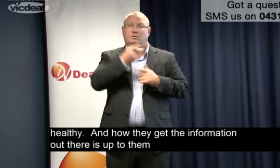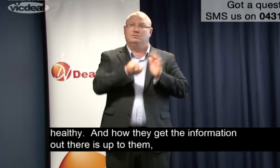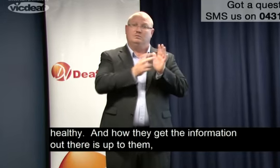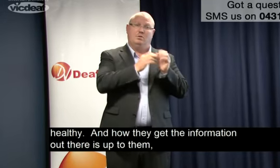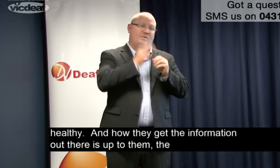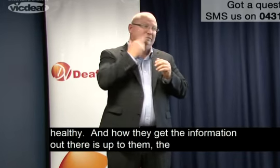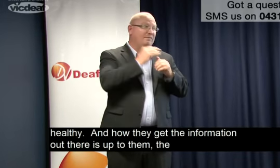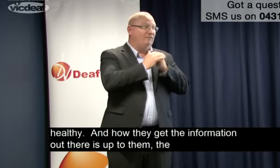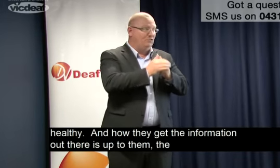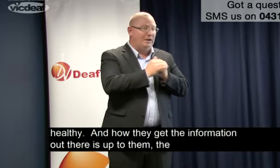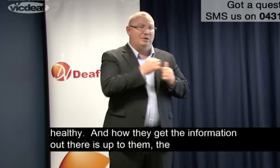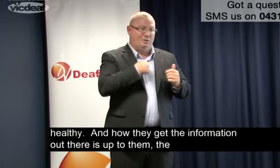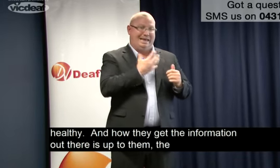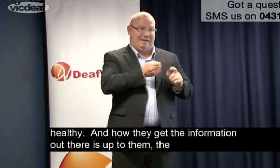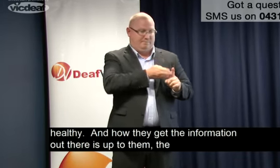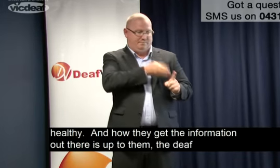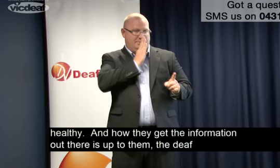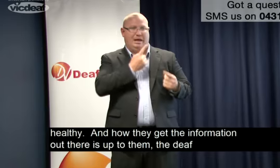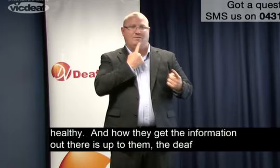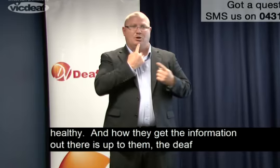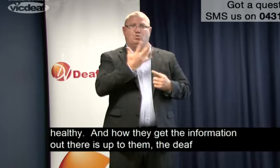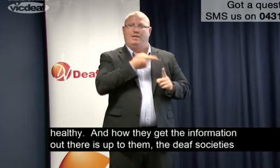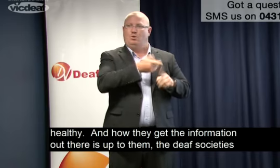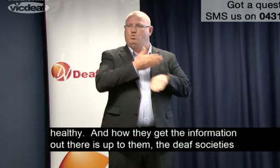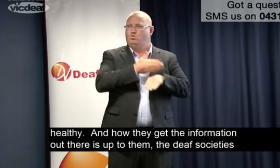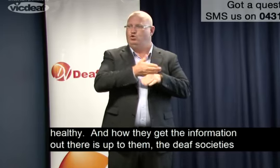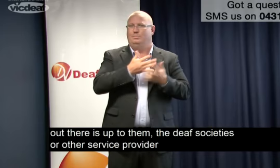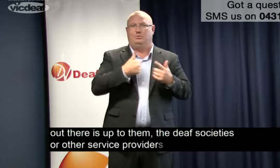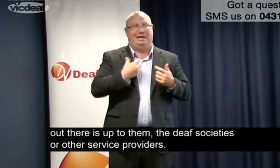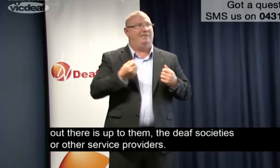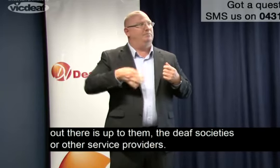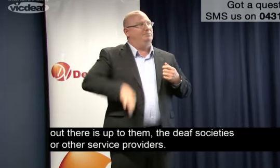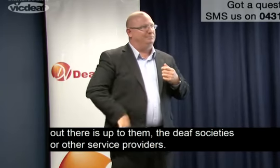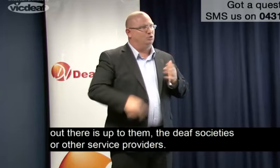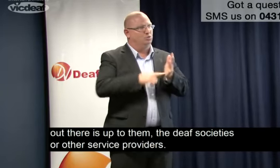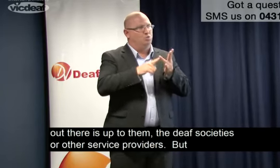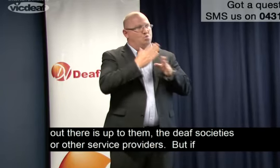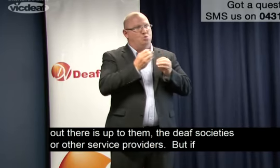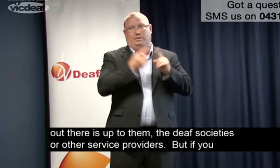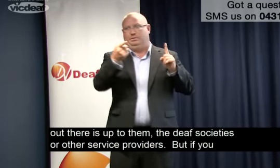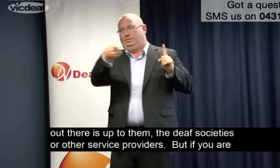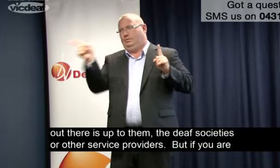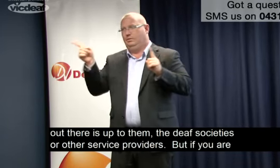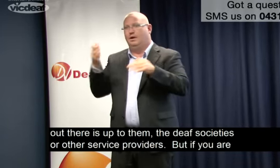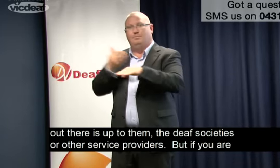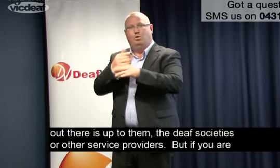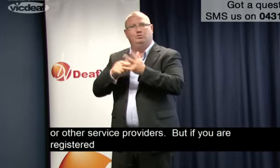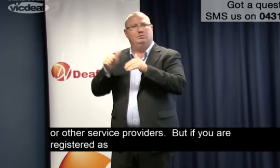not be completely aware of. But if you're registered as a deaf-friendly organisation, then we have benefits there to be able to work